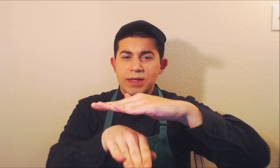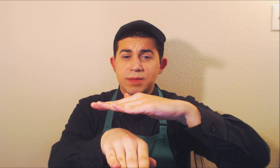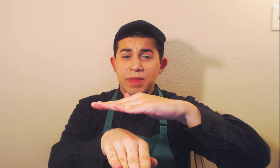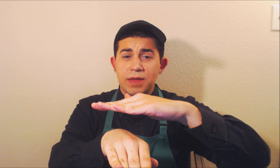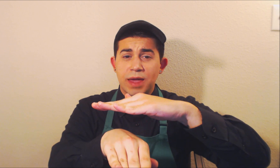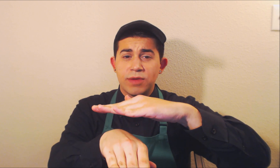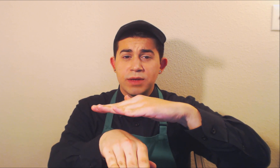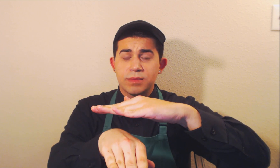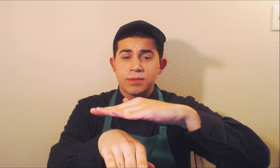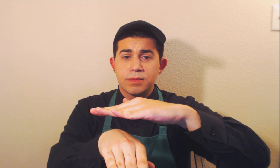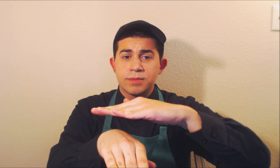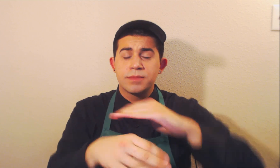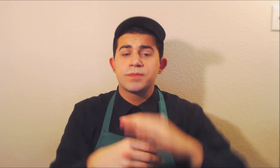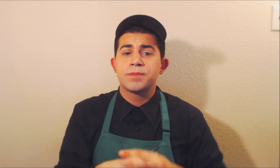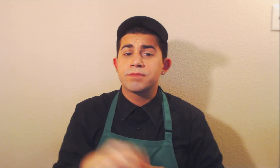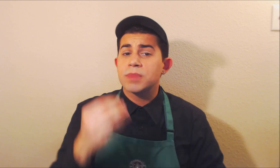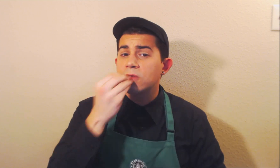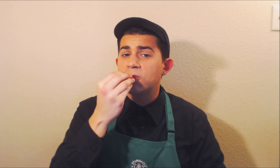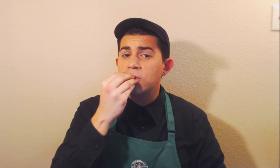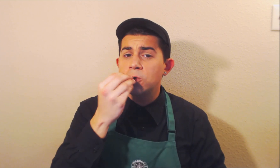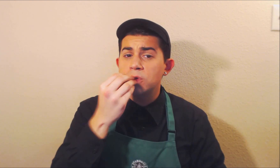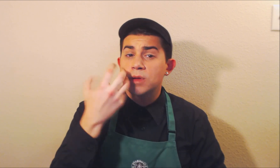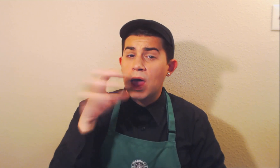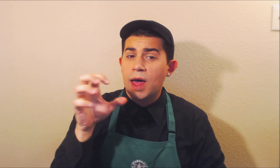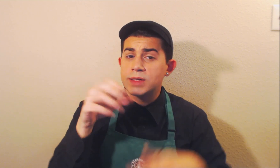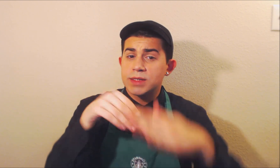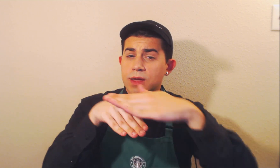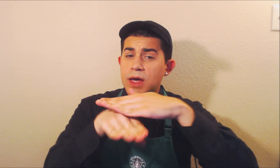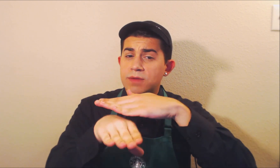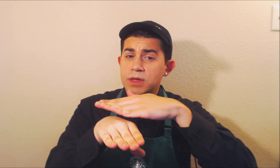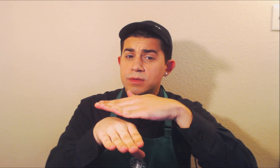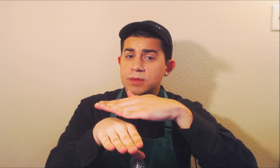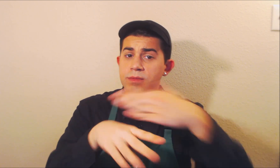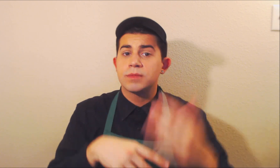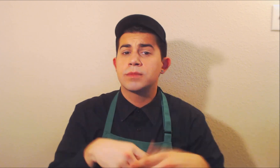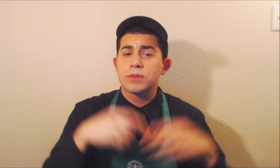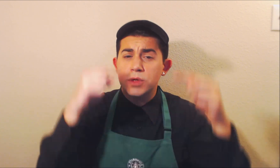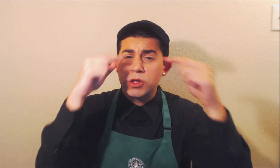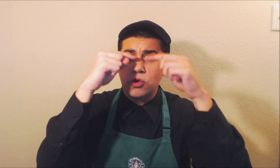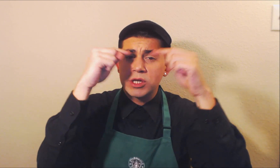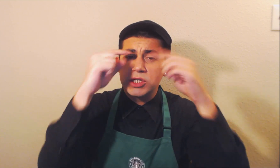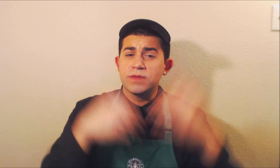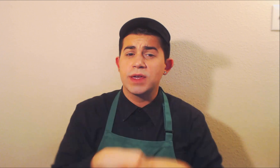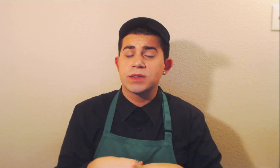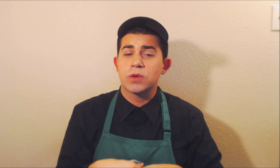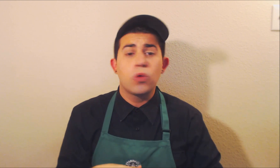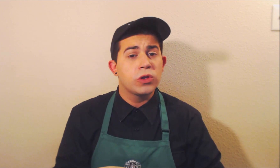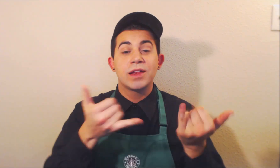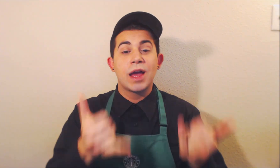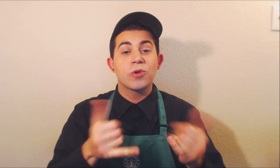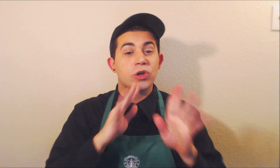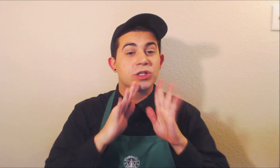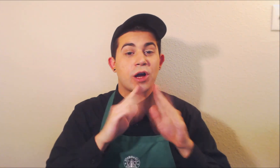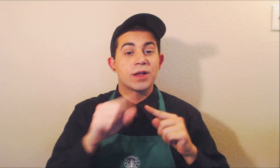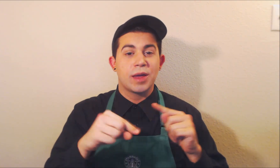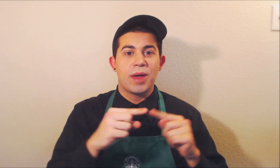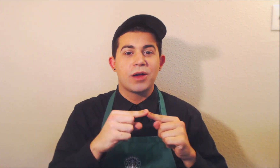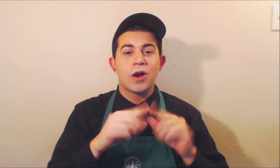sliding something in the oven. Food, hot, oven with your question face. Now we're going to talk about